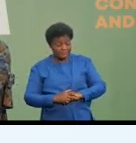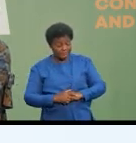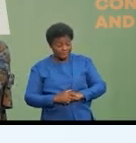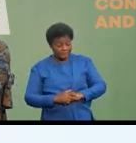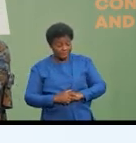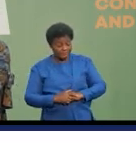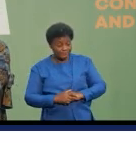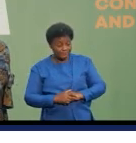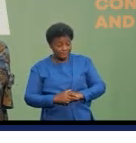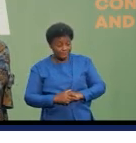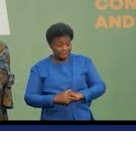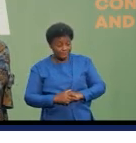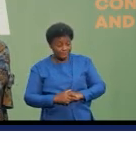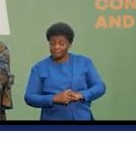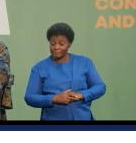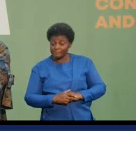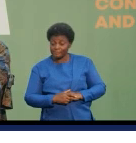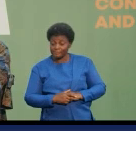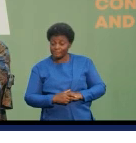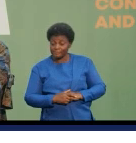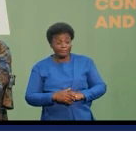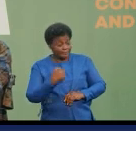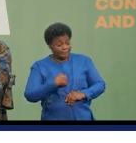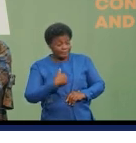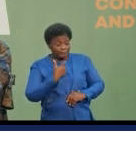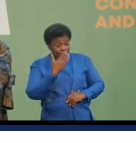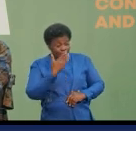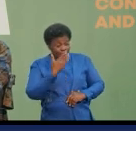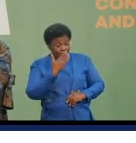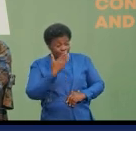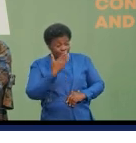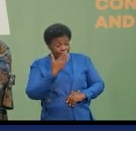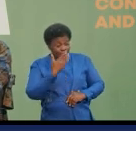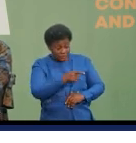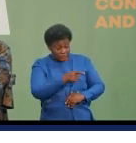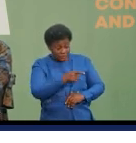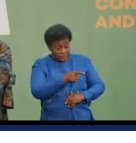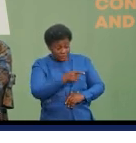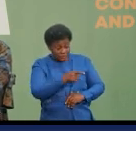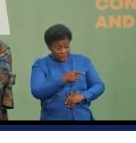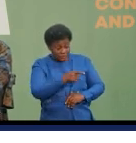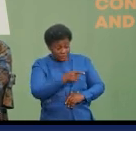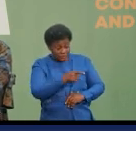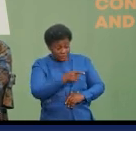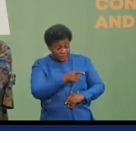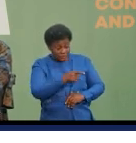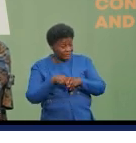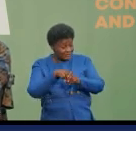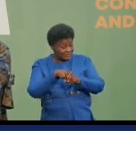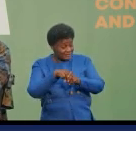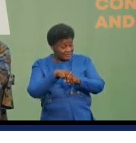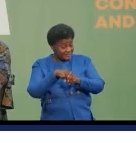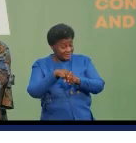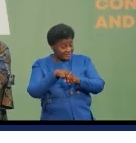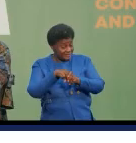I would like to particularly note the trajectory and positive progress we've made in coverage